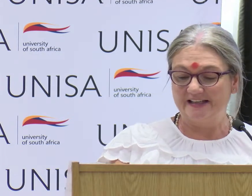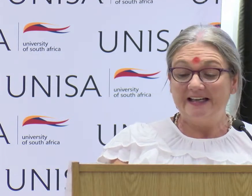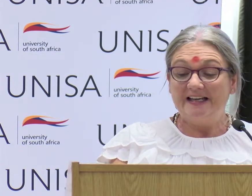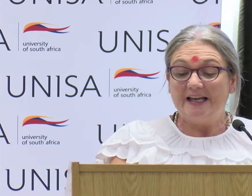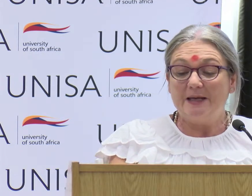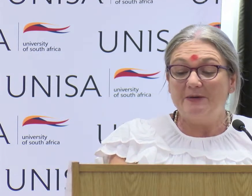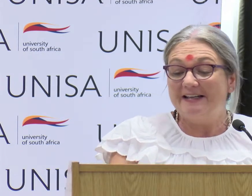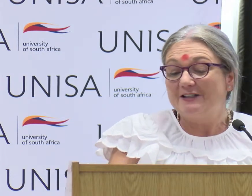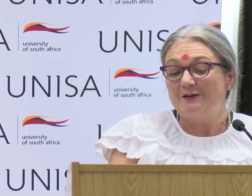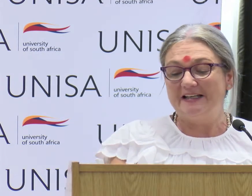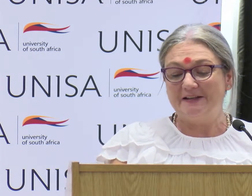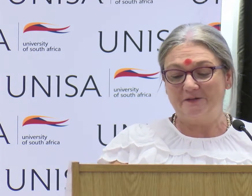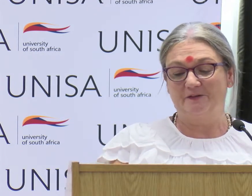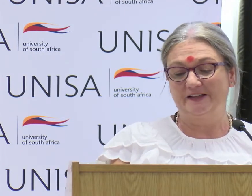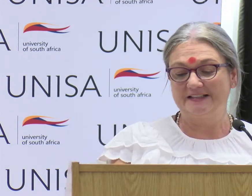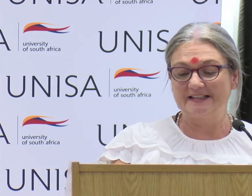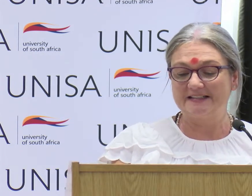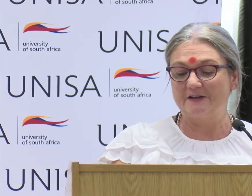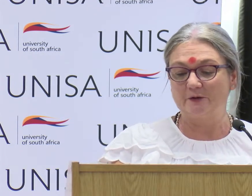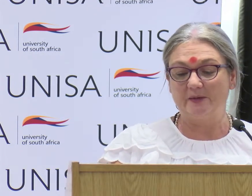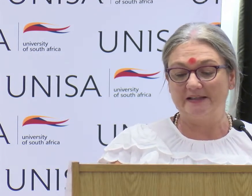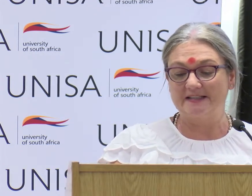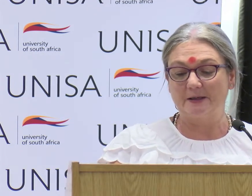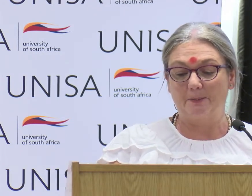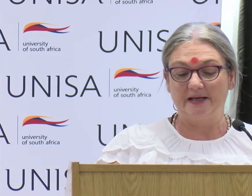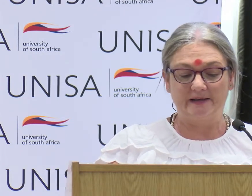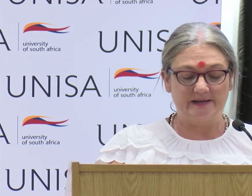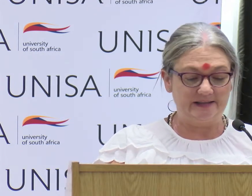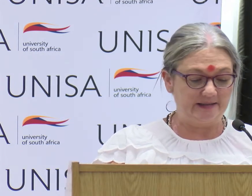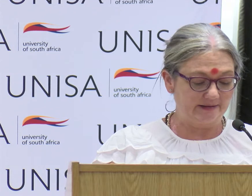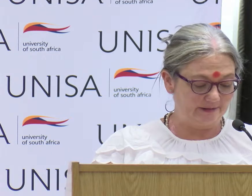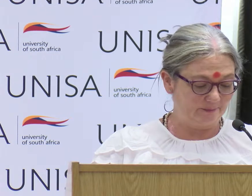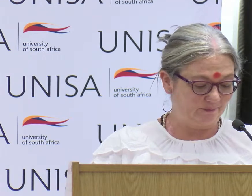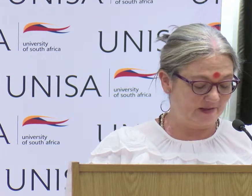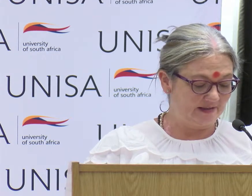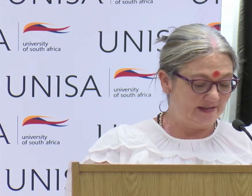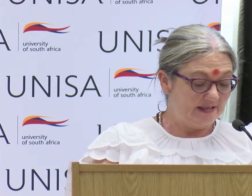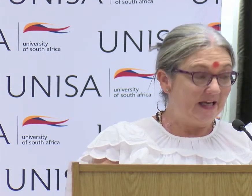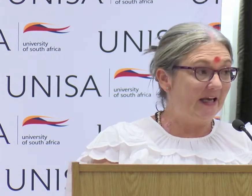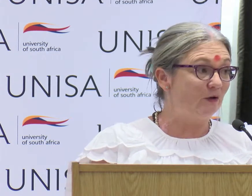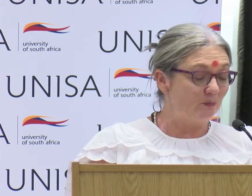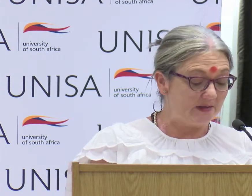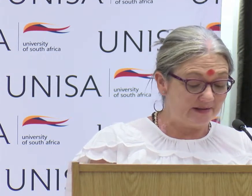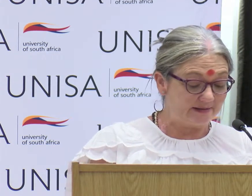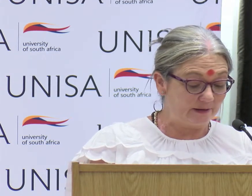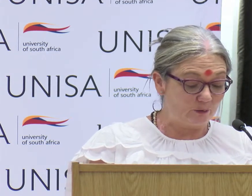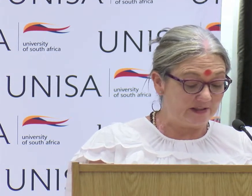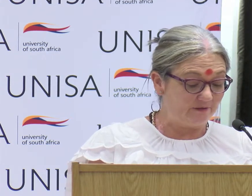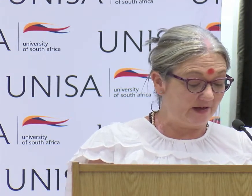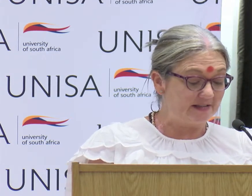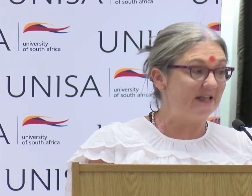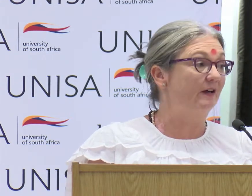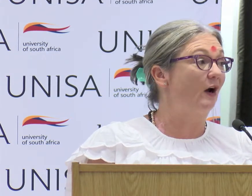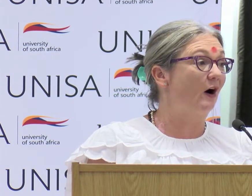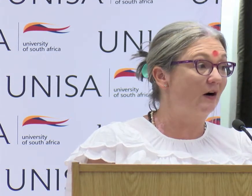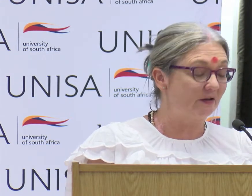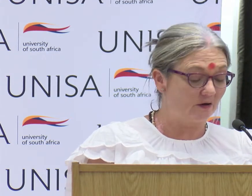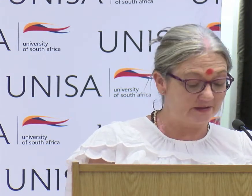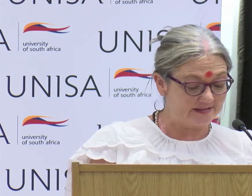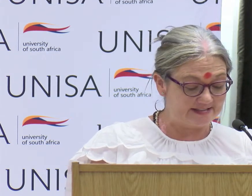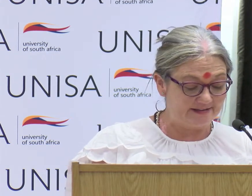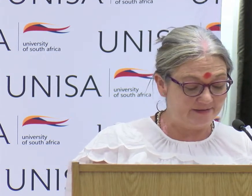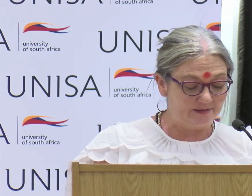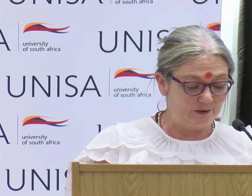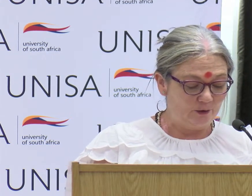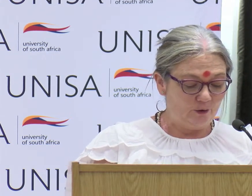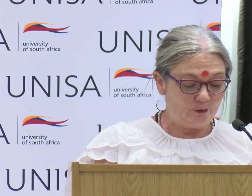bors. Iemand het jou lief, sing sy vir mense, plekke en dinge. En hoe meer Athandwa die wysie van haar